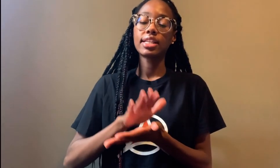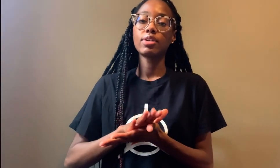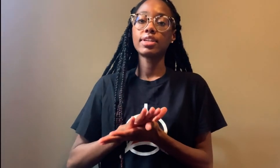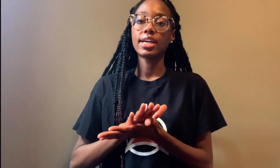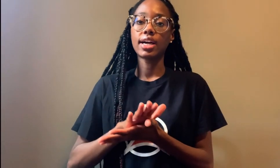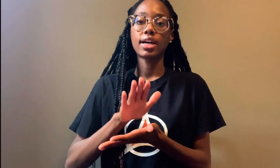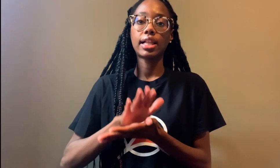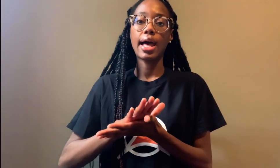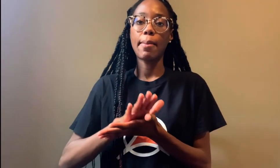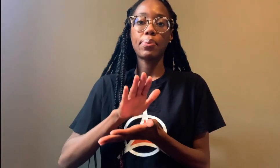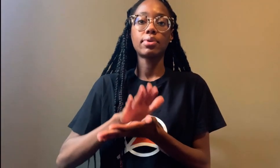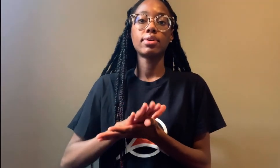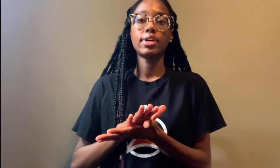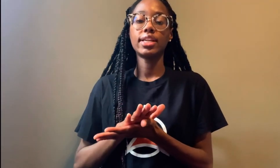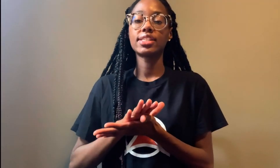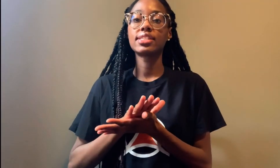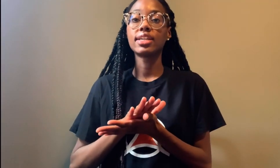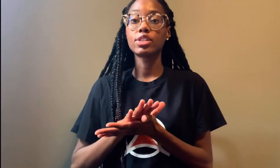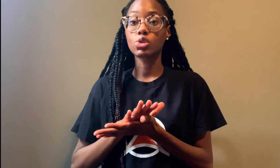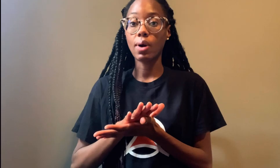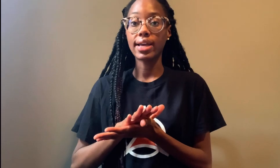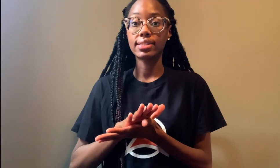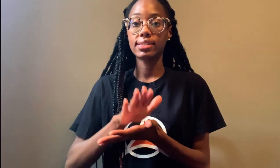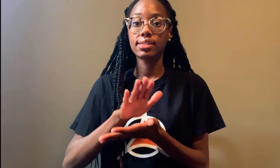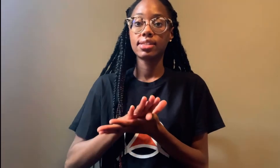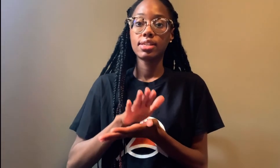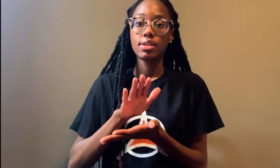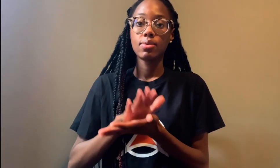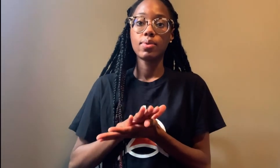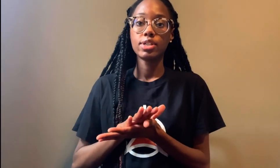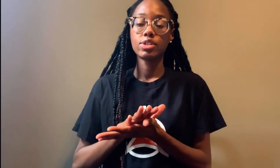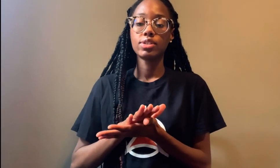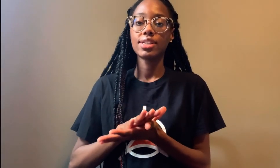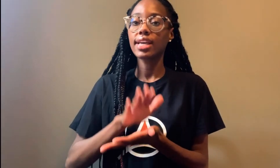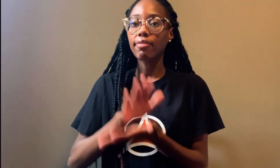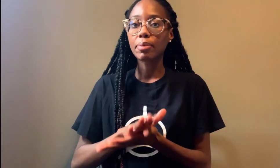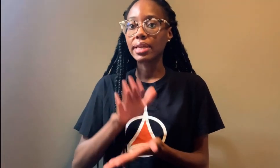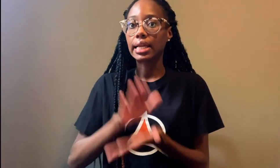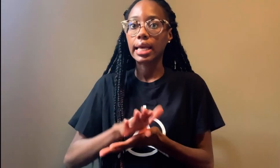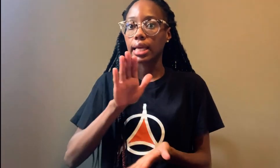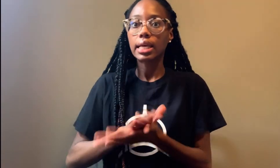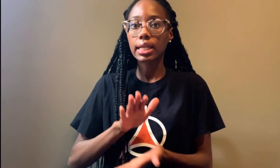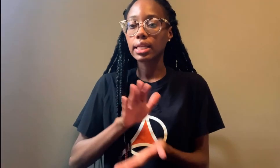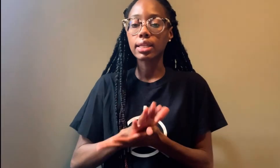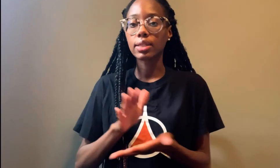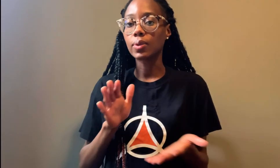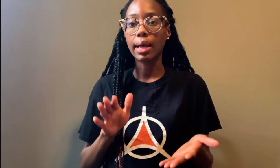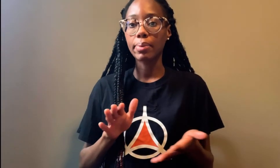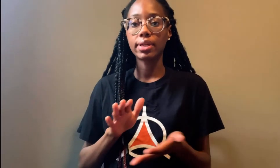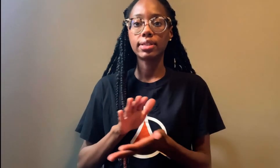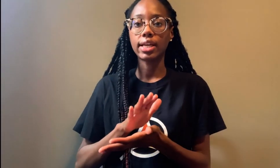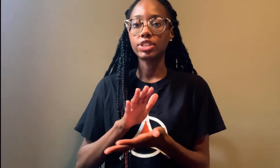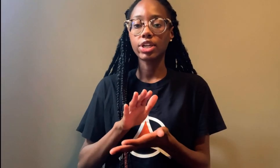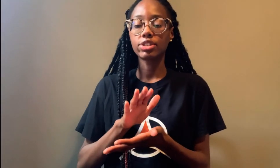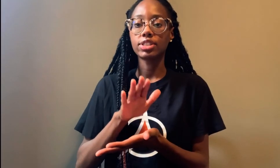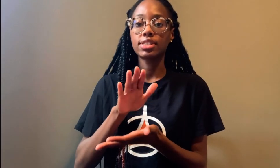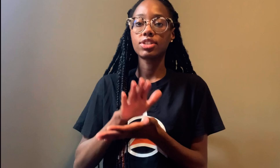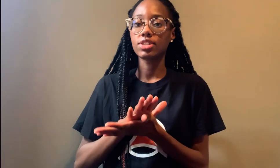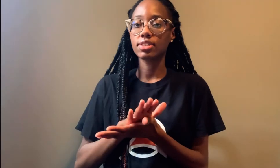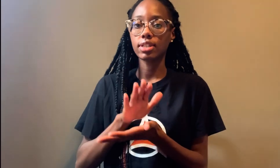Literally a clap, and it's done twice. Once, it doesn't have to be like you clapping at church. It's just